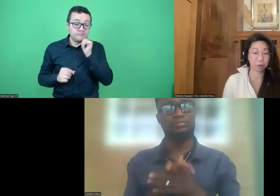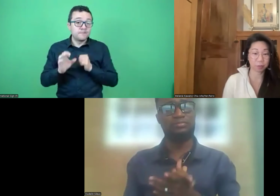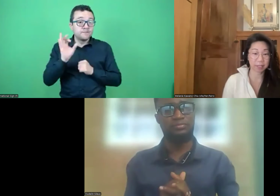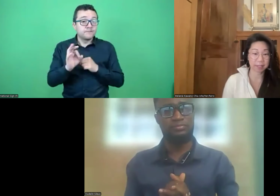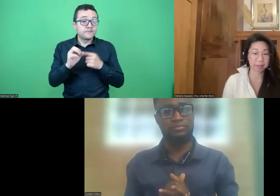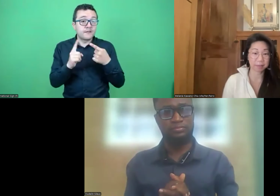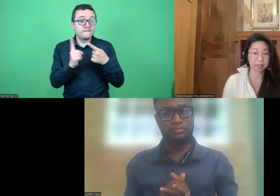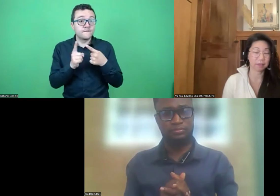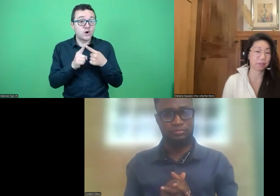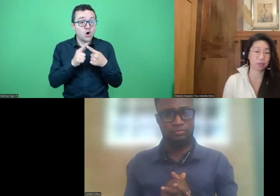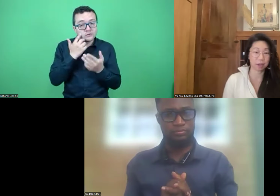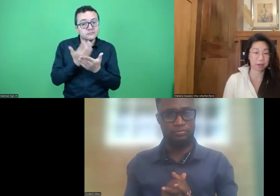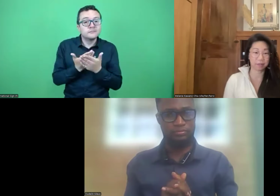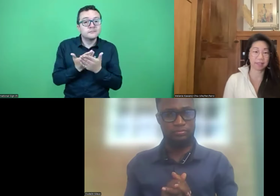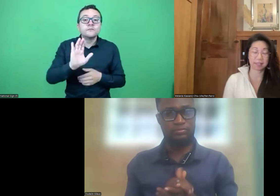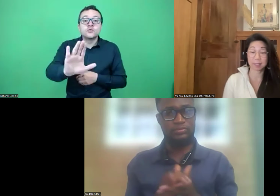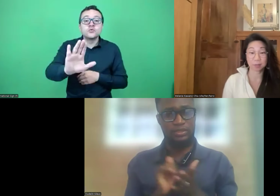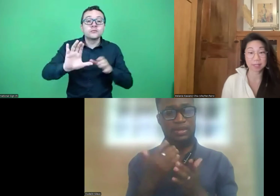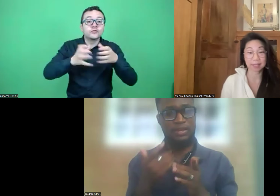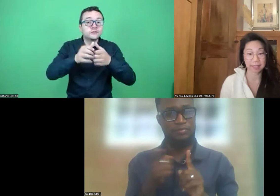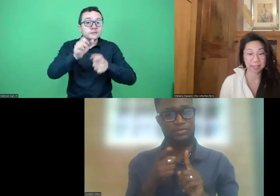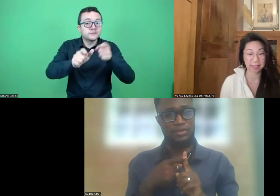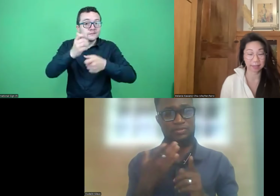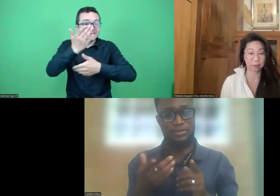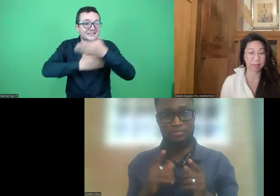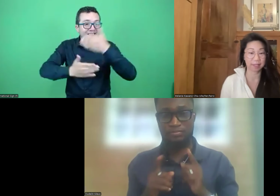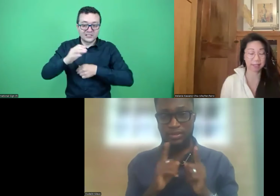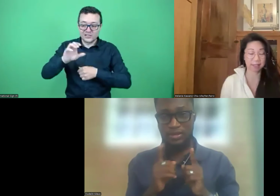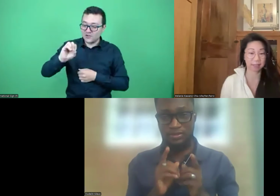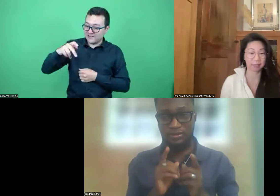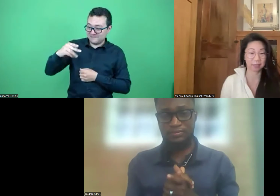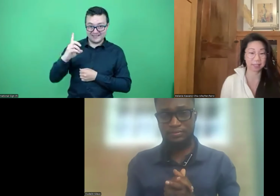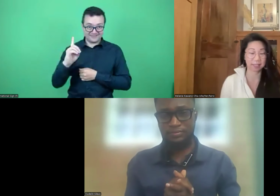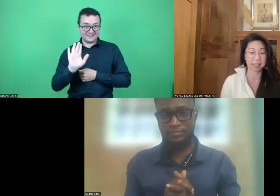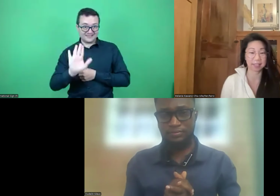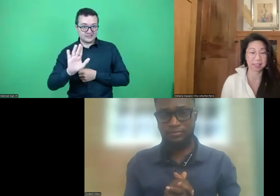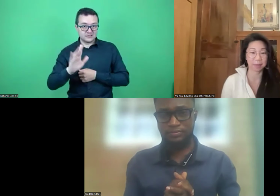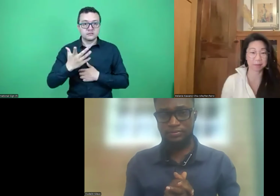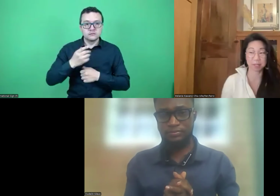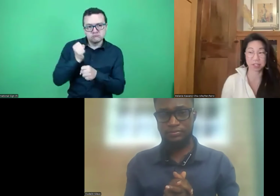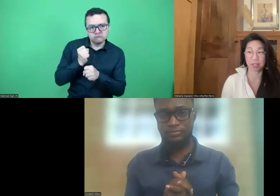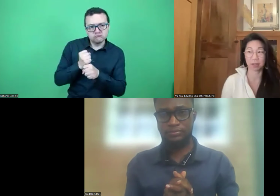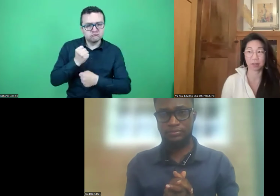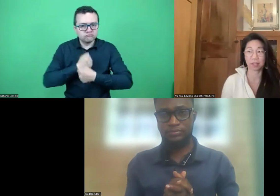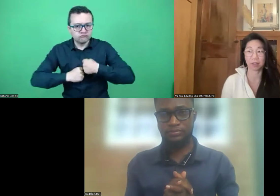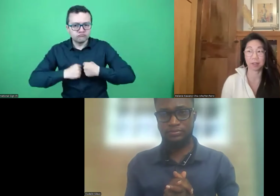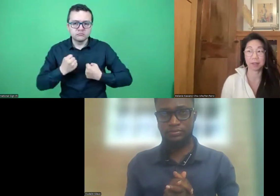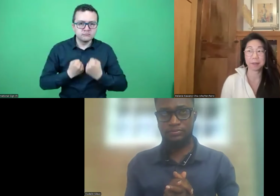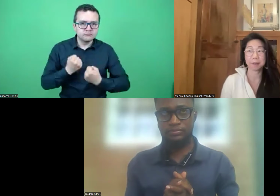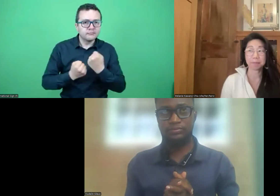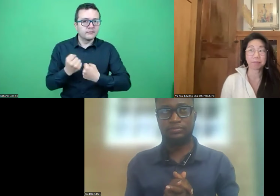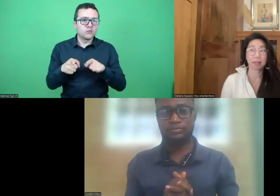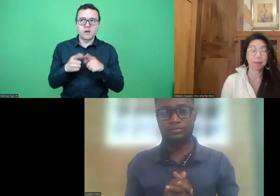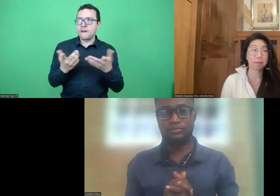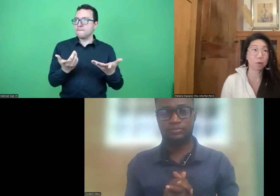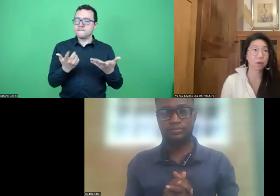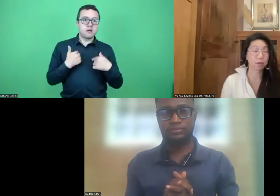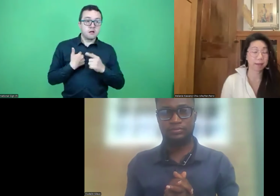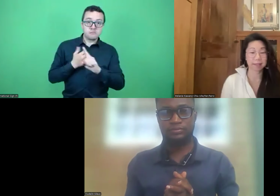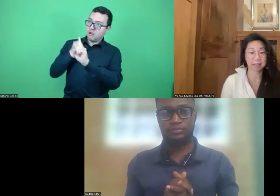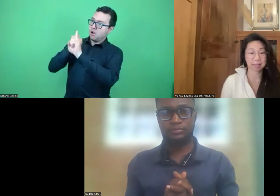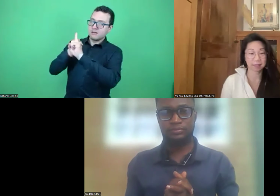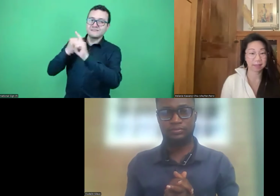of OPDs themselves to do advocacy. And so this links a little bit to the technical assistance I was mentioning earlier. The